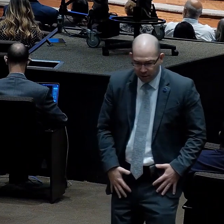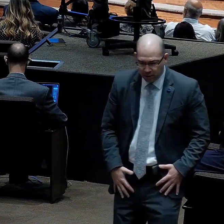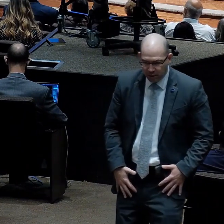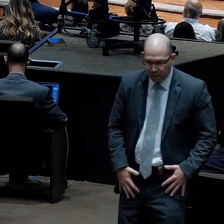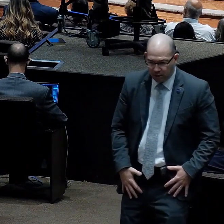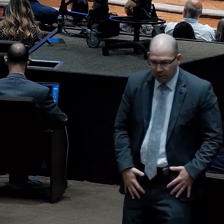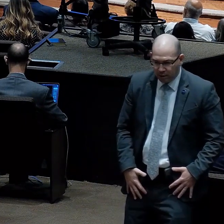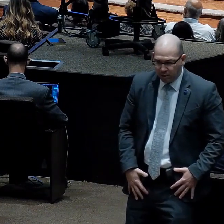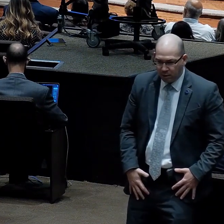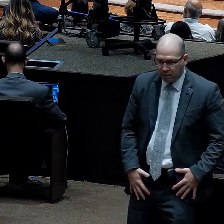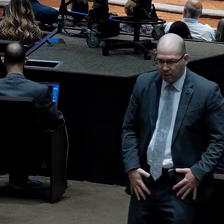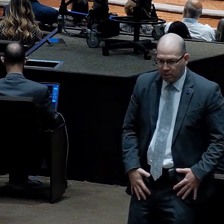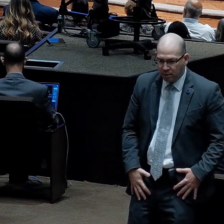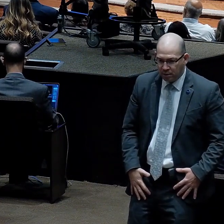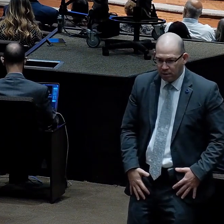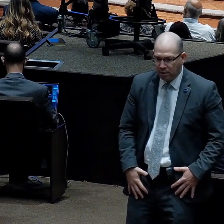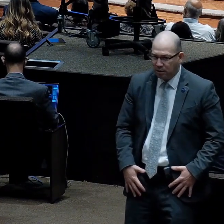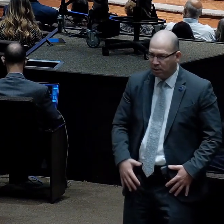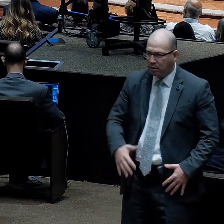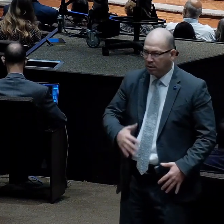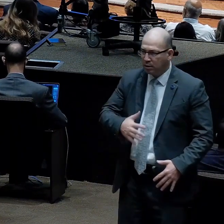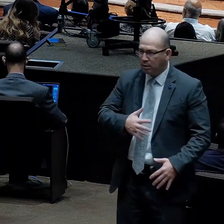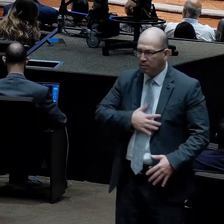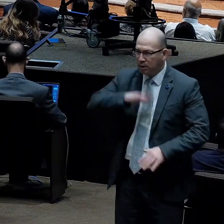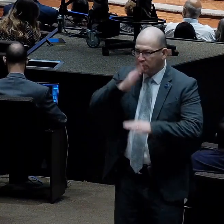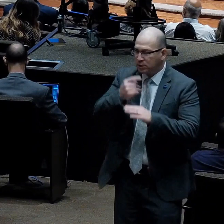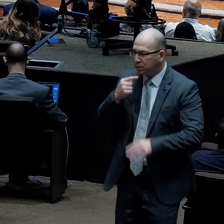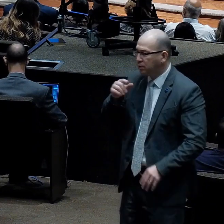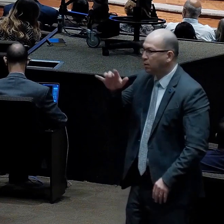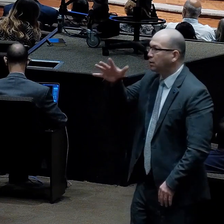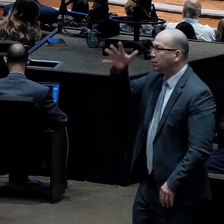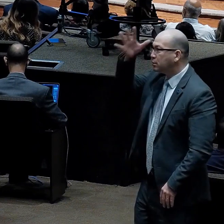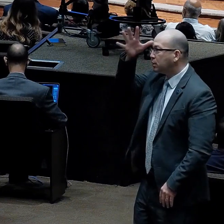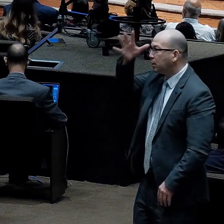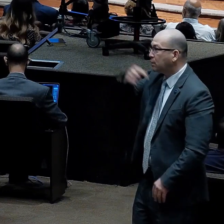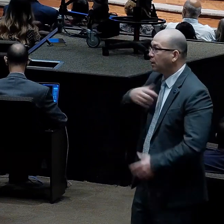And Matthew began to say, Dad, I want a brother.